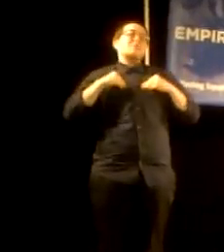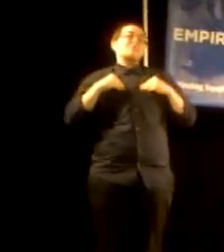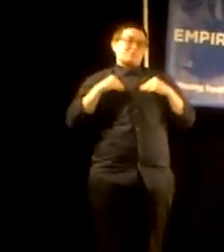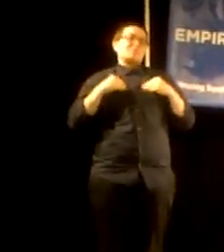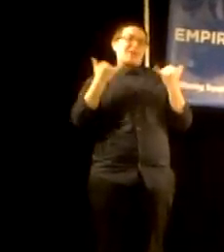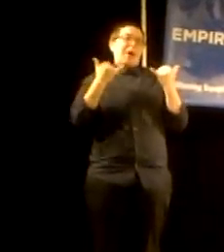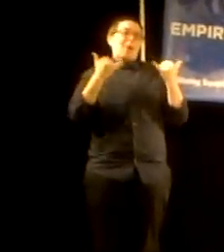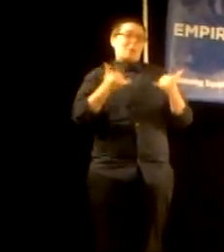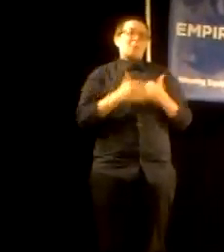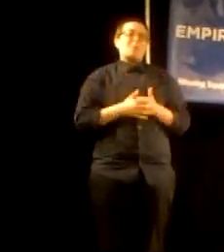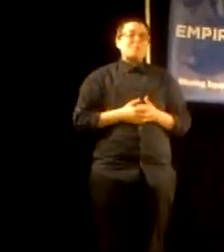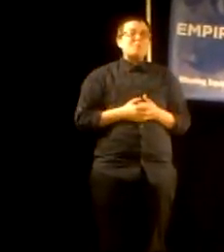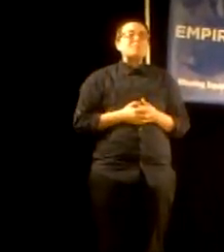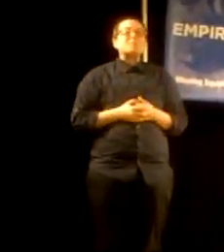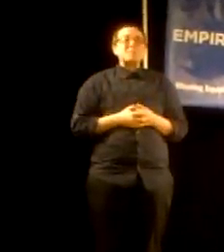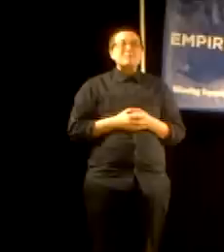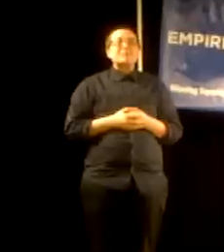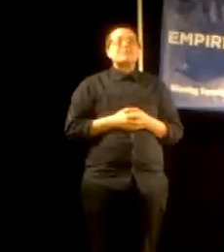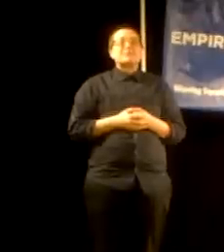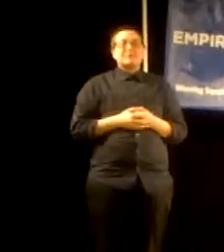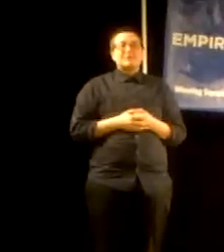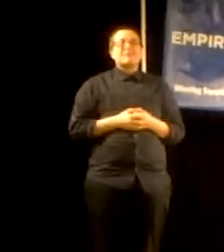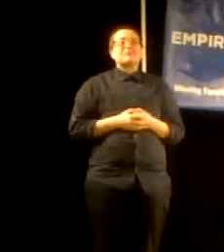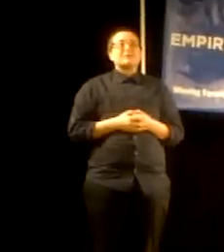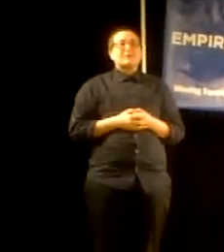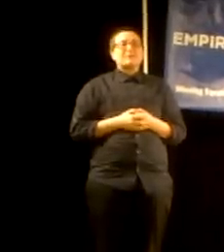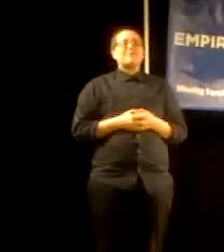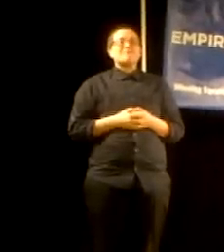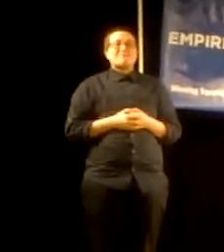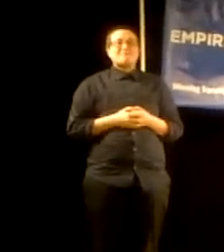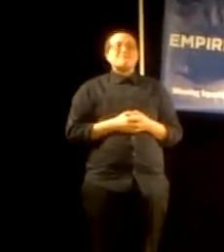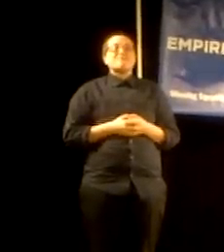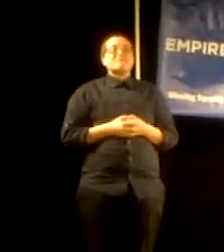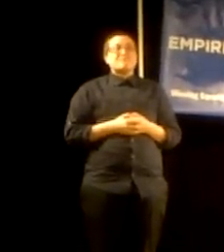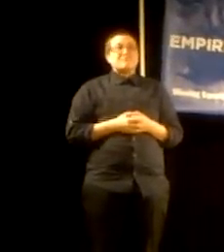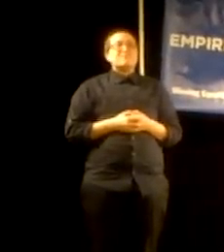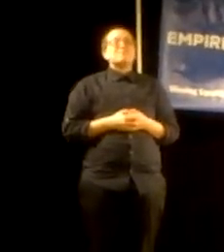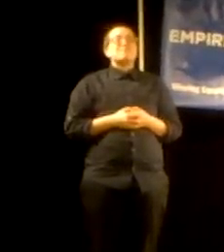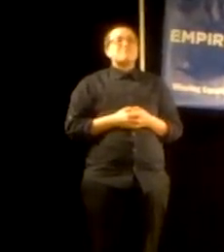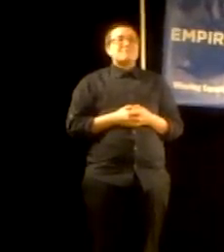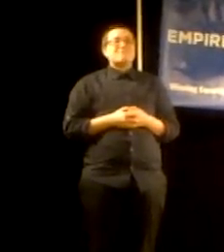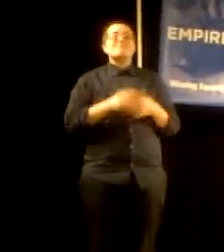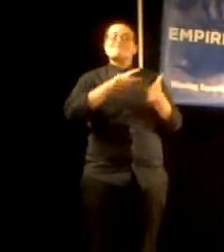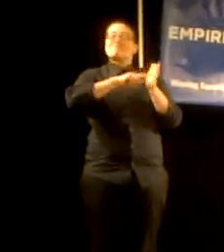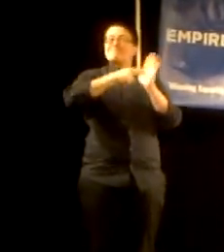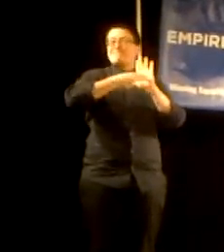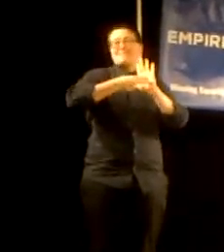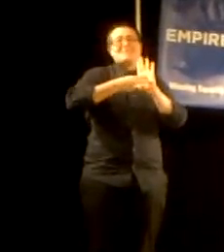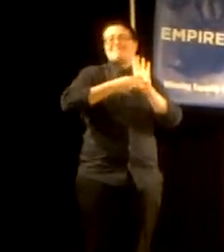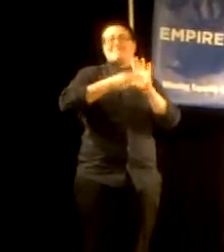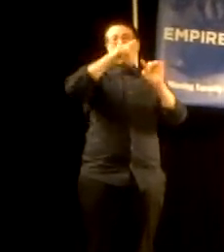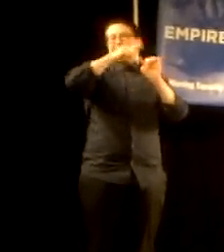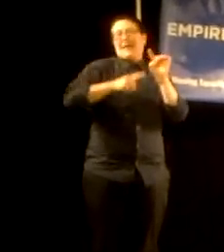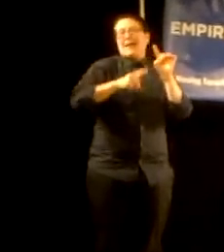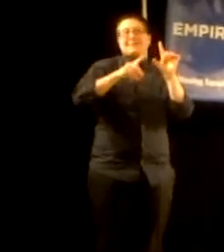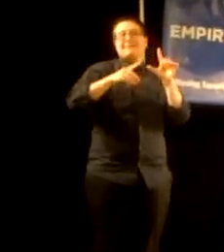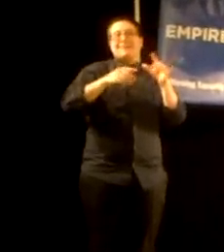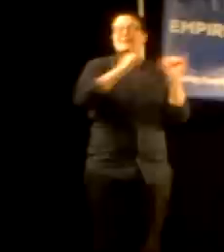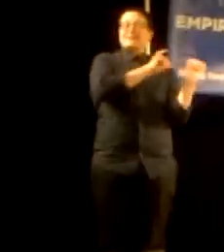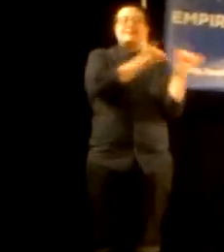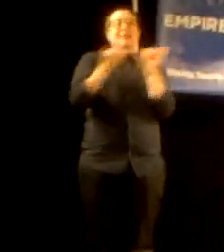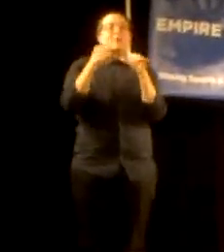as not deserving the same protections as anyone else simply because I am transgender. By